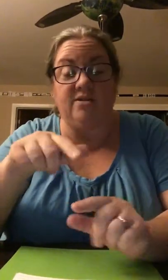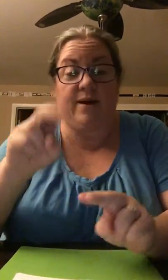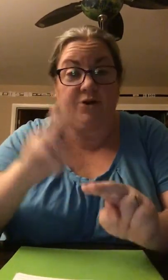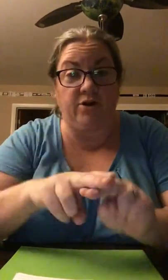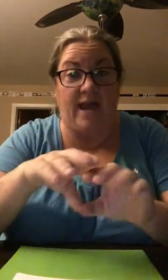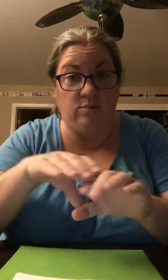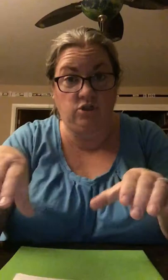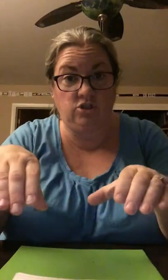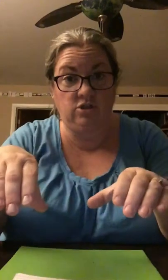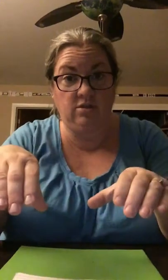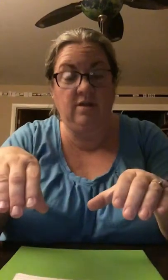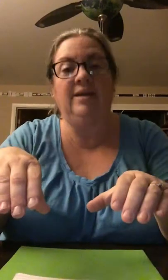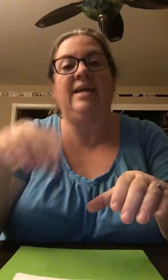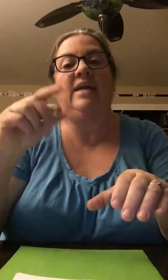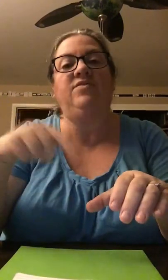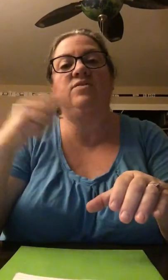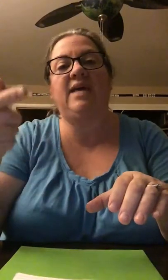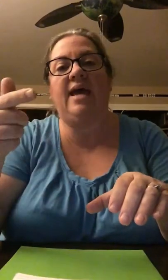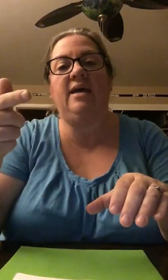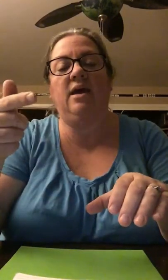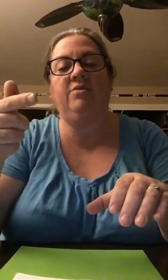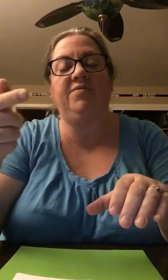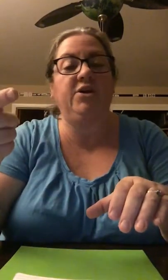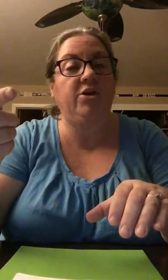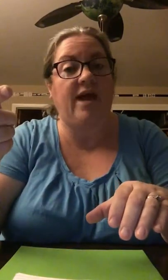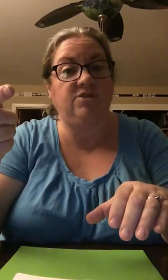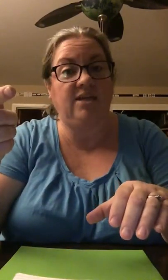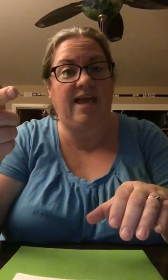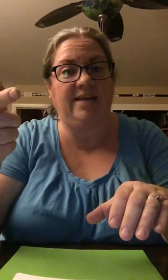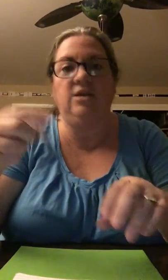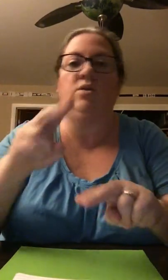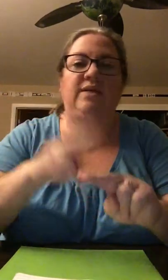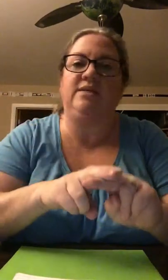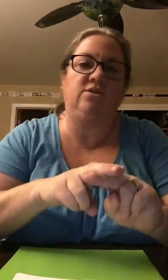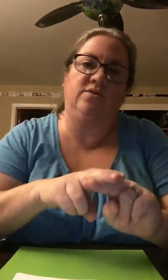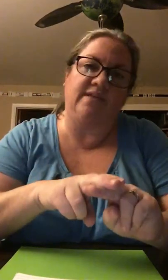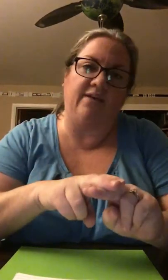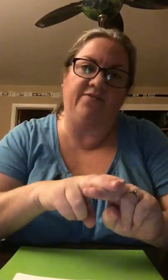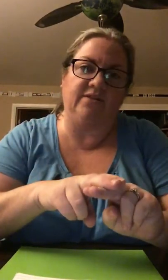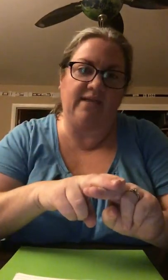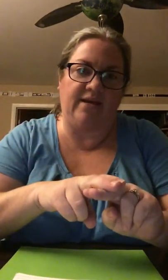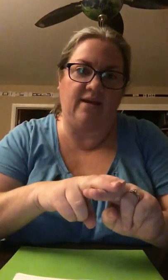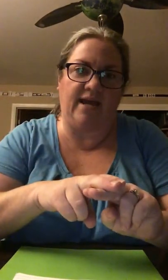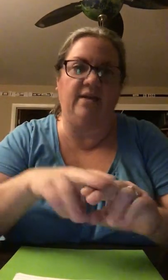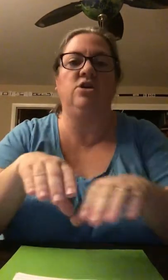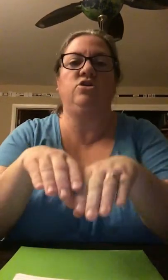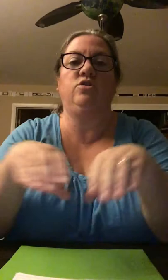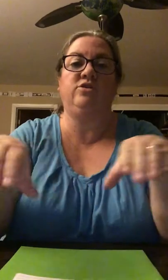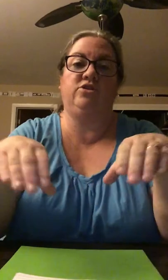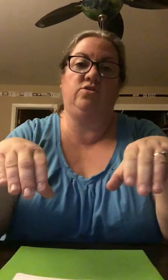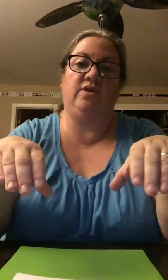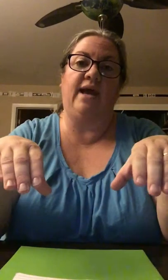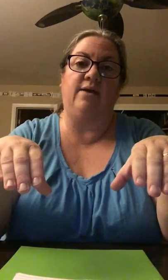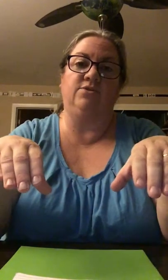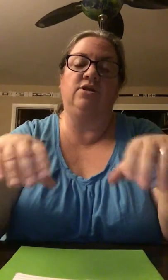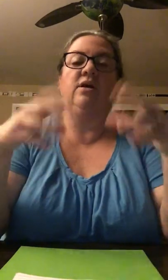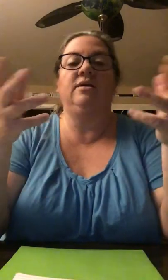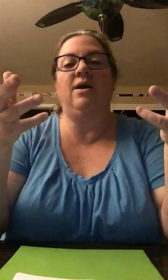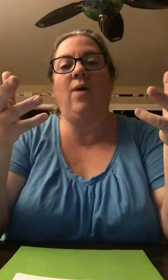about your couch, if you say refer to your couch again, you don't need to do the sign for sit again. You can just do the couch. Now, why